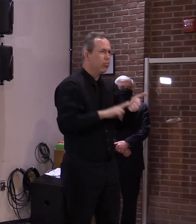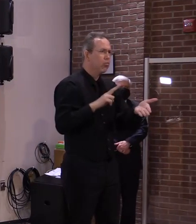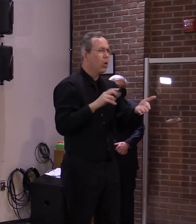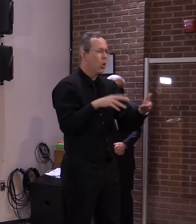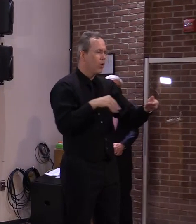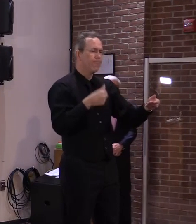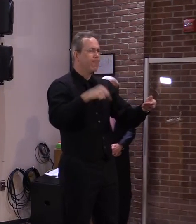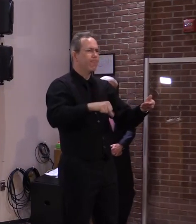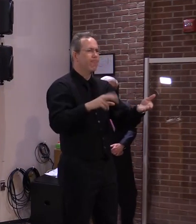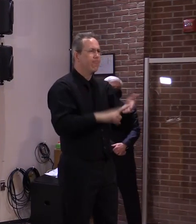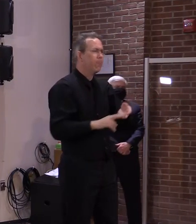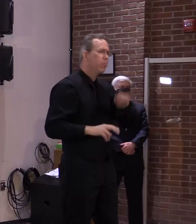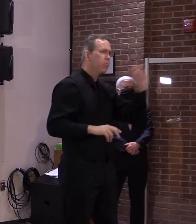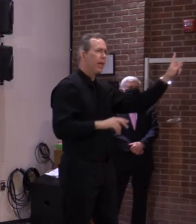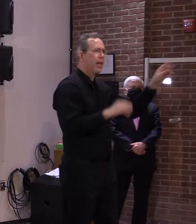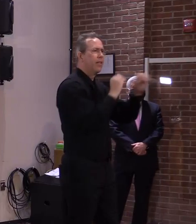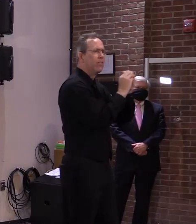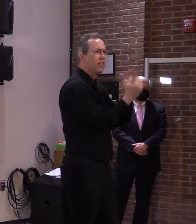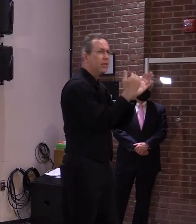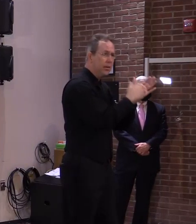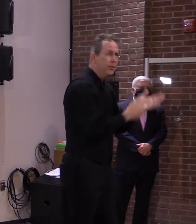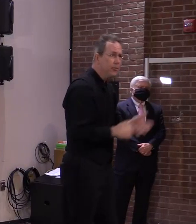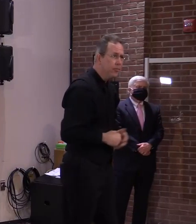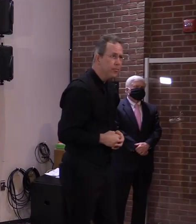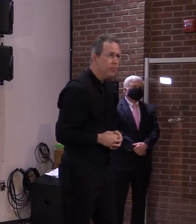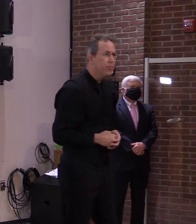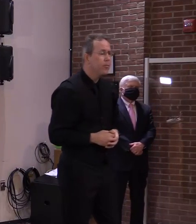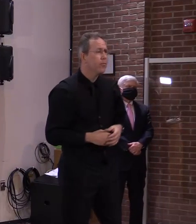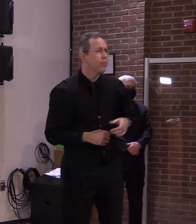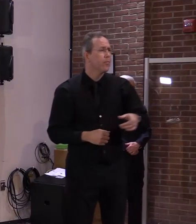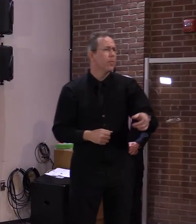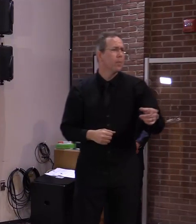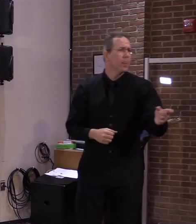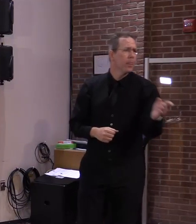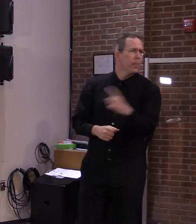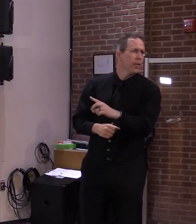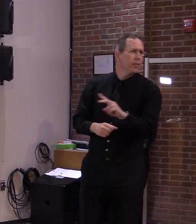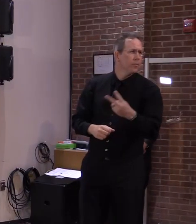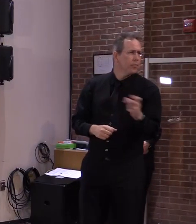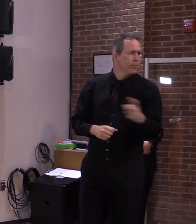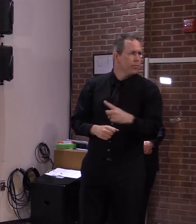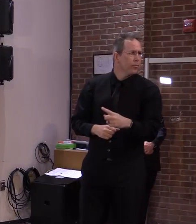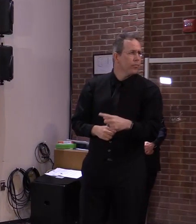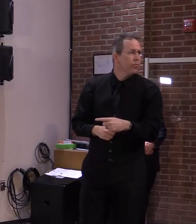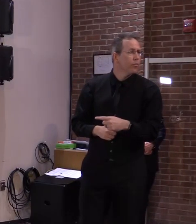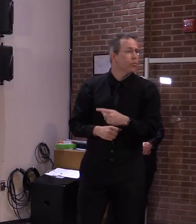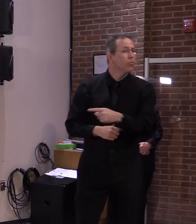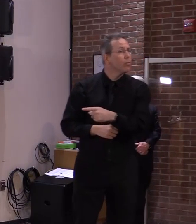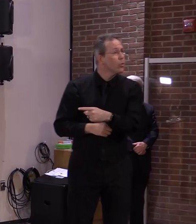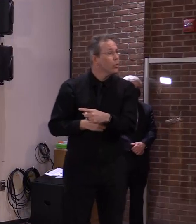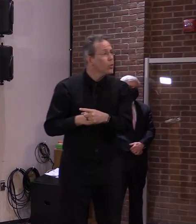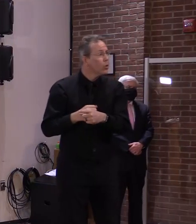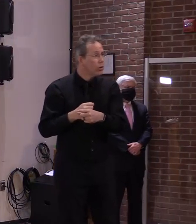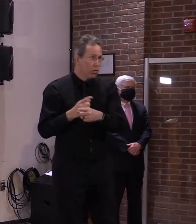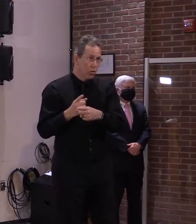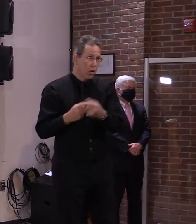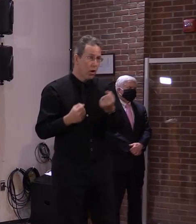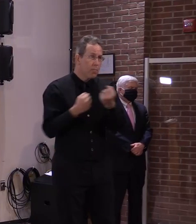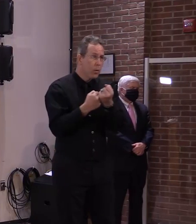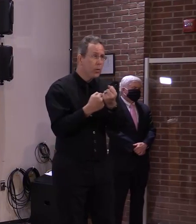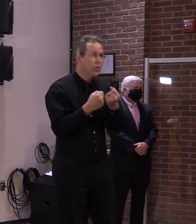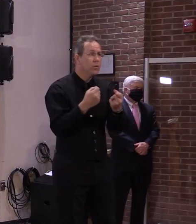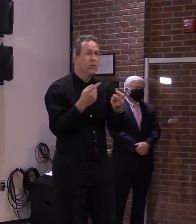you oppose the tax on the state's top earners, but you know, should taxpayers